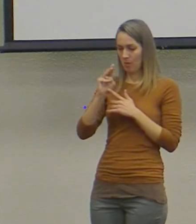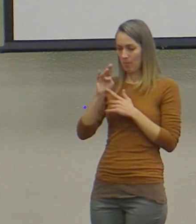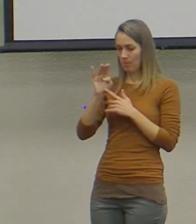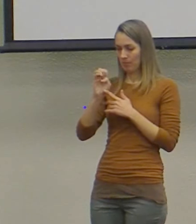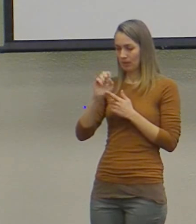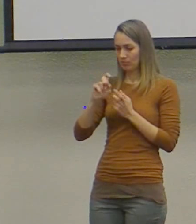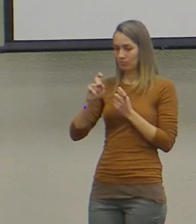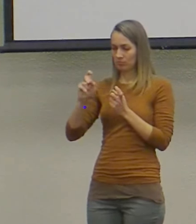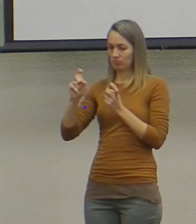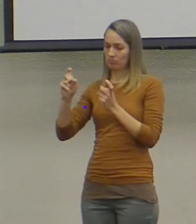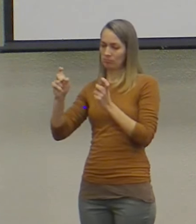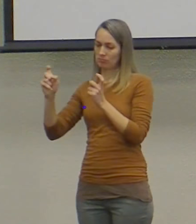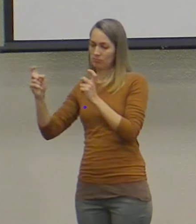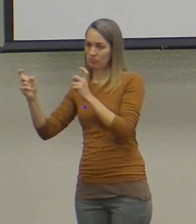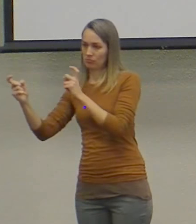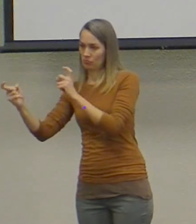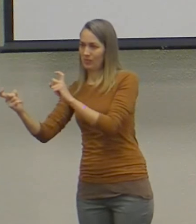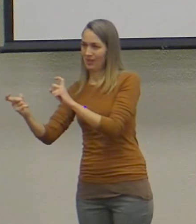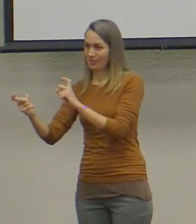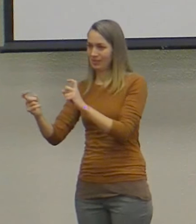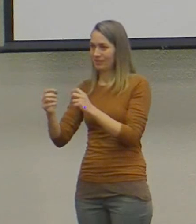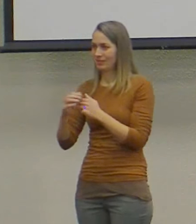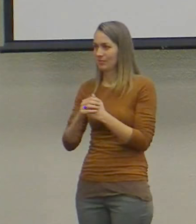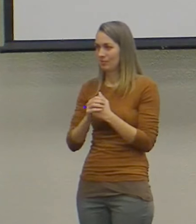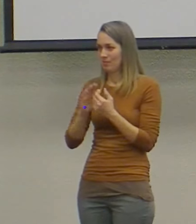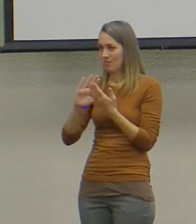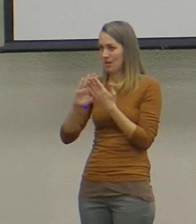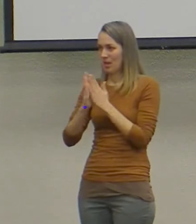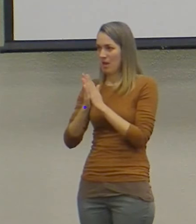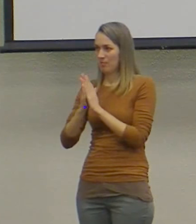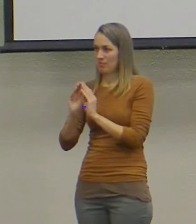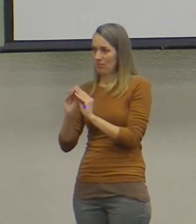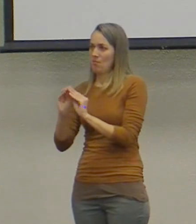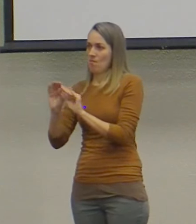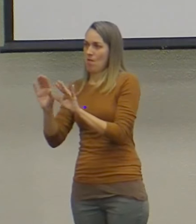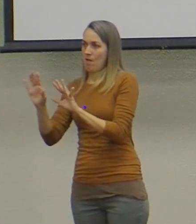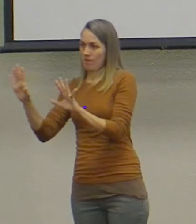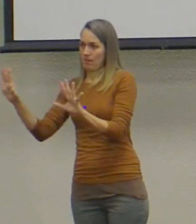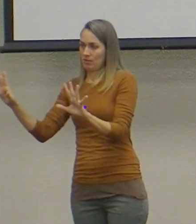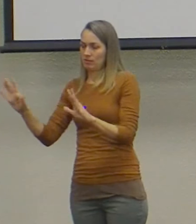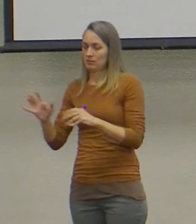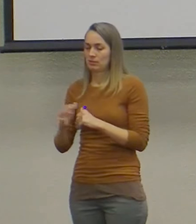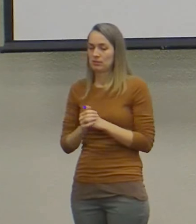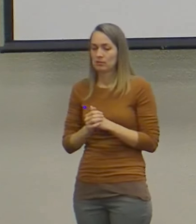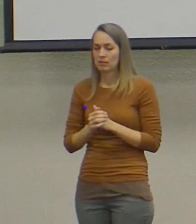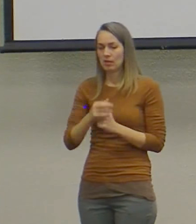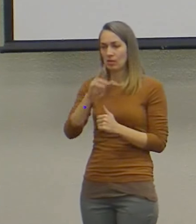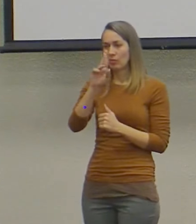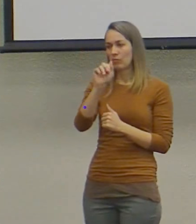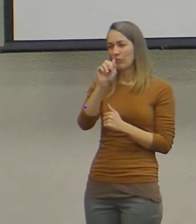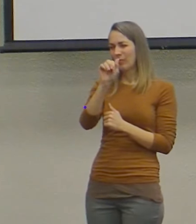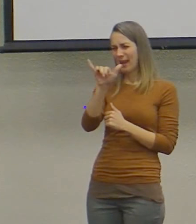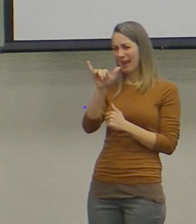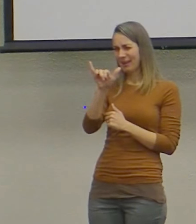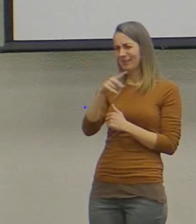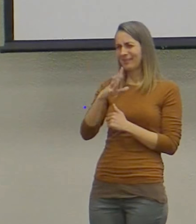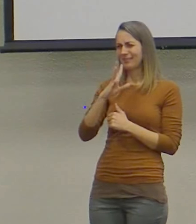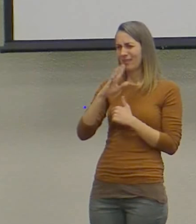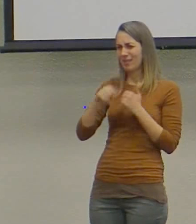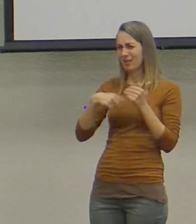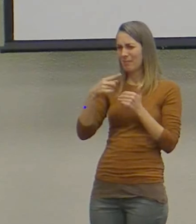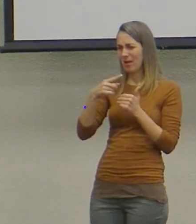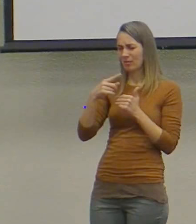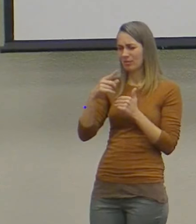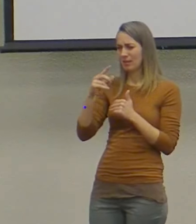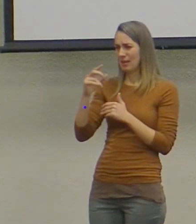it begins to come to light. You remember as Ray related to us about how that Naomi says, don't